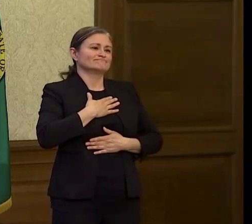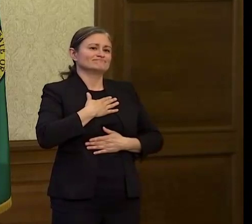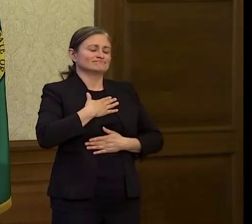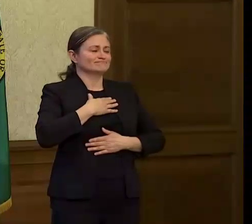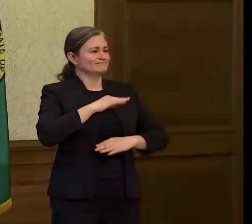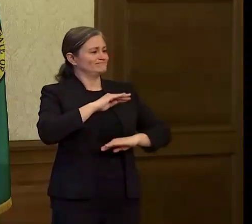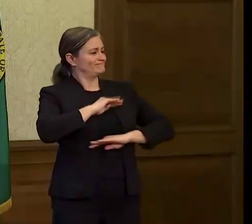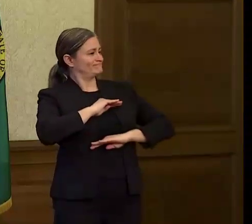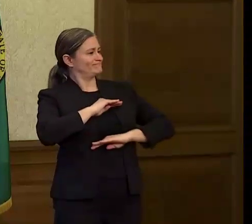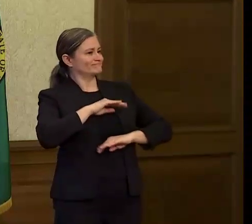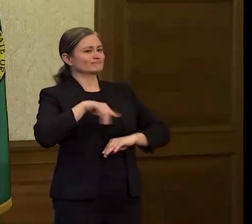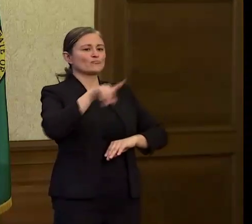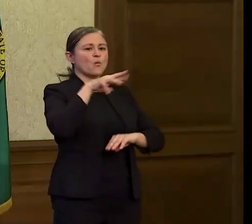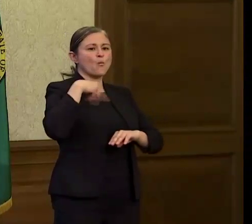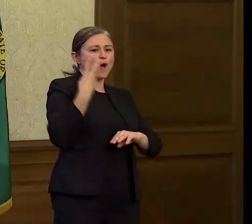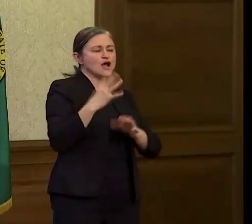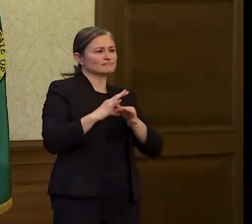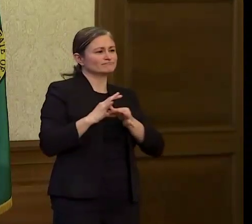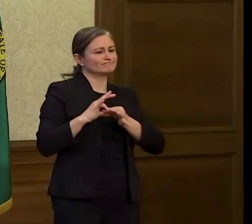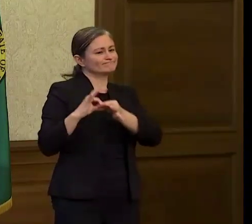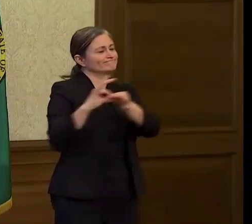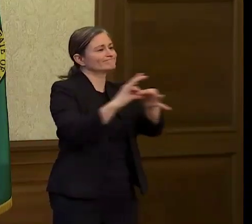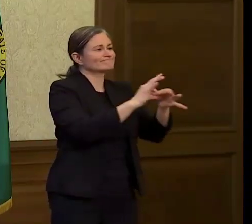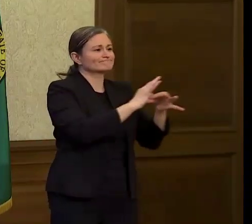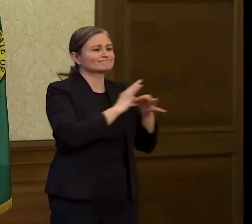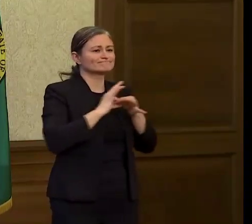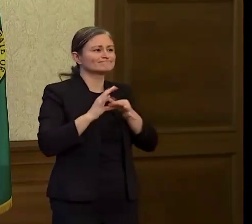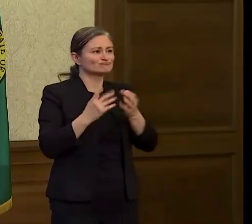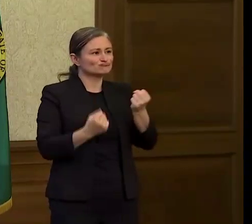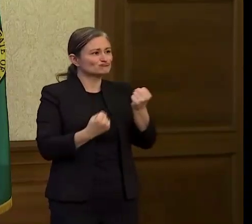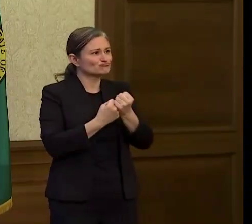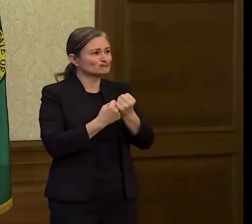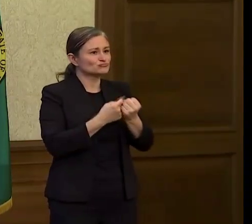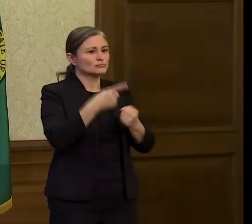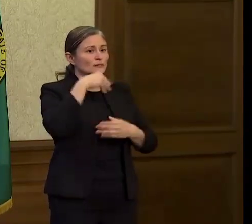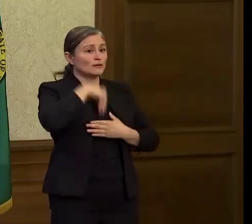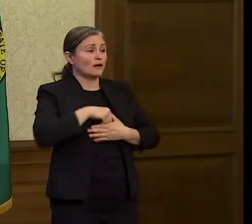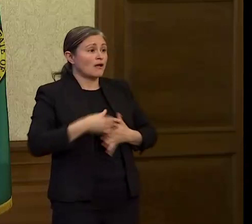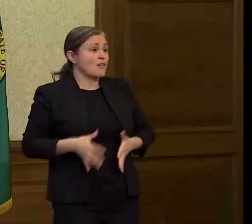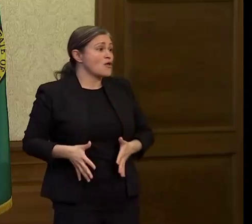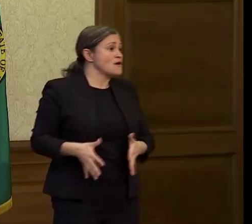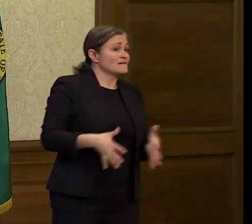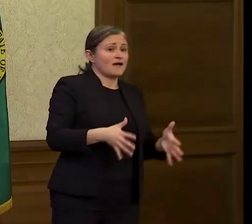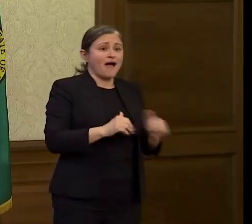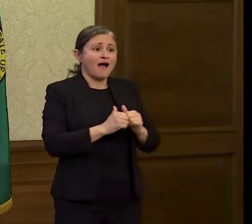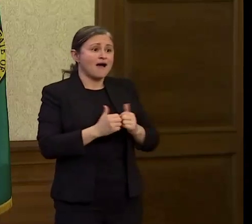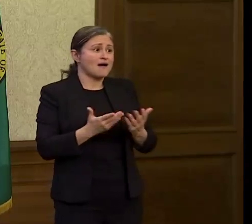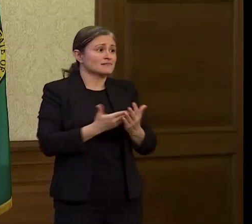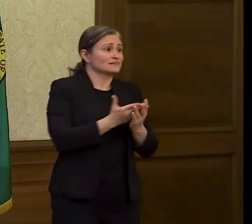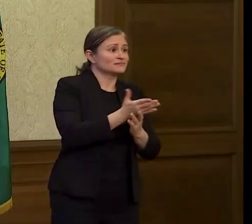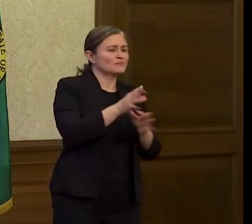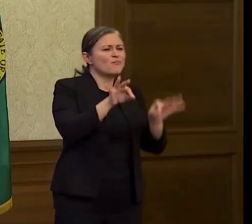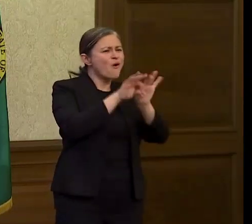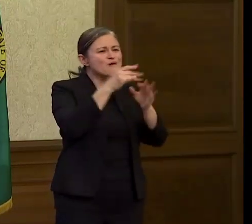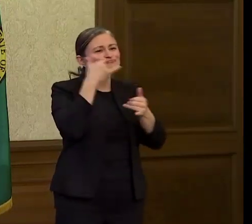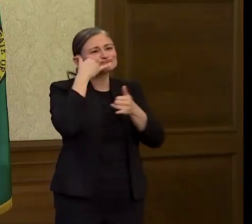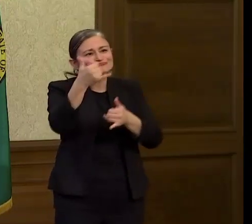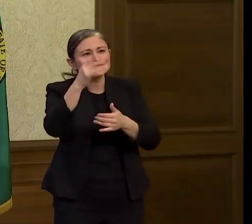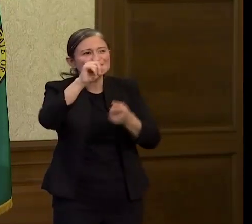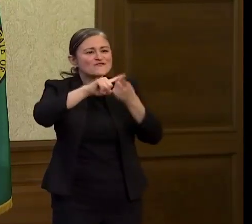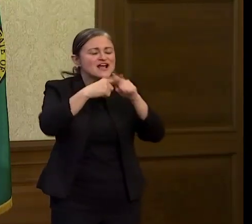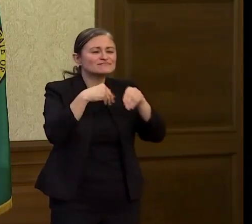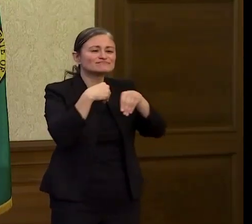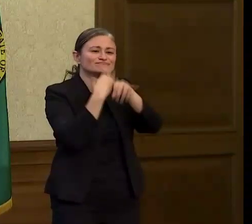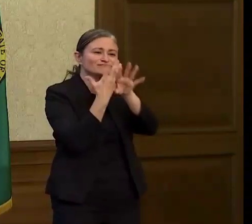They're pitching in. They're finding a way to get through their anxiety. They're calling their friends and neighbors to stay socially